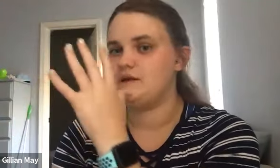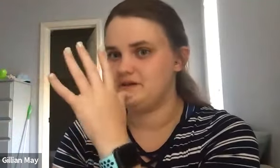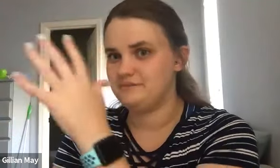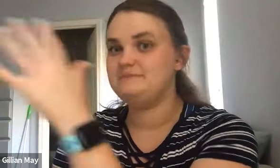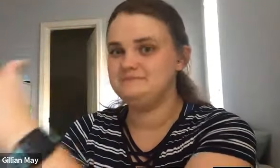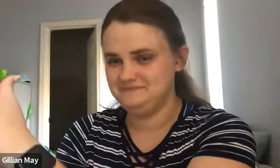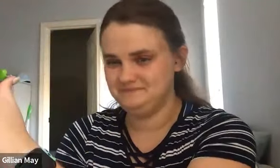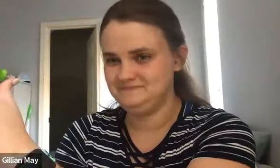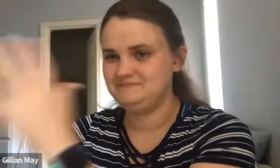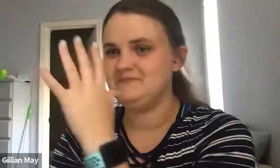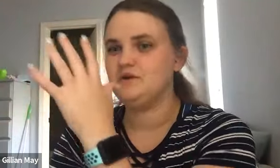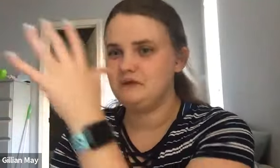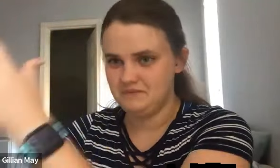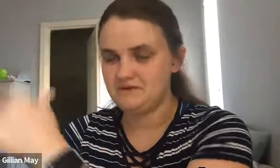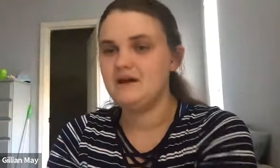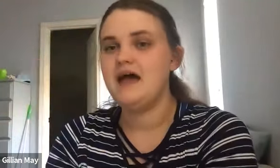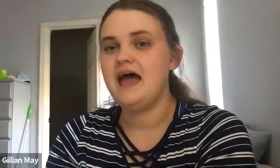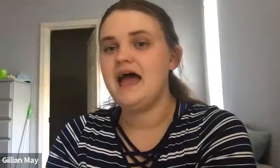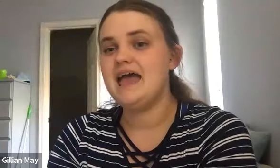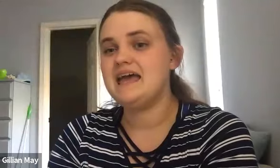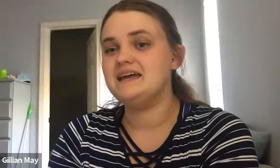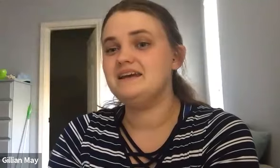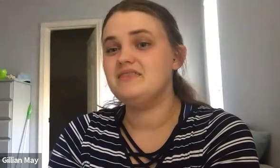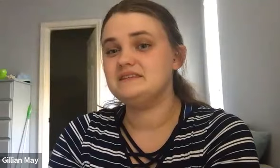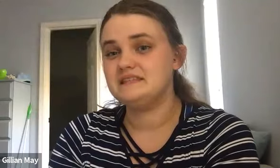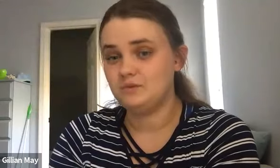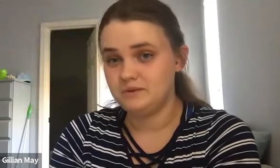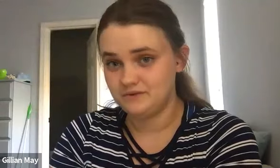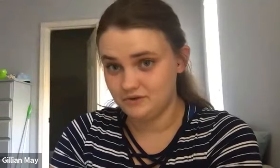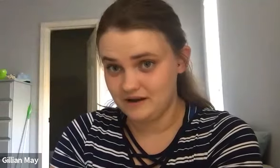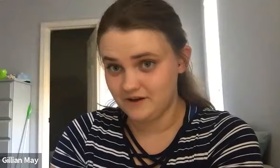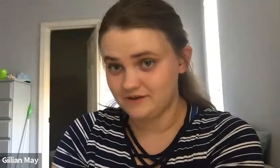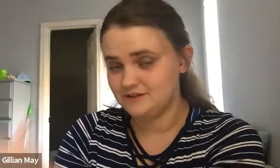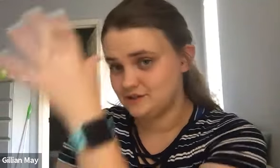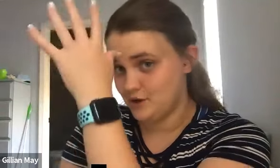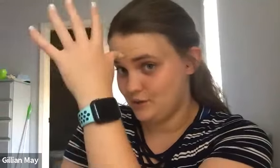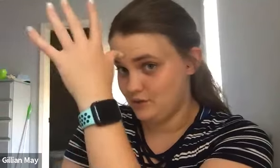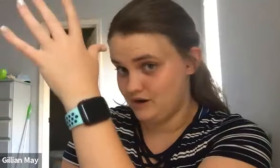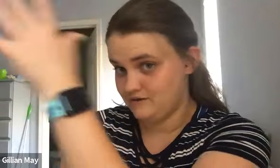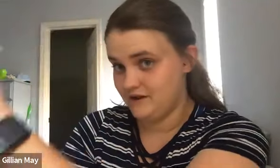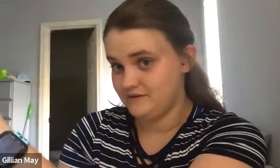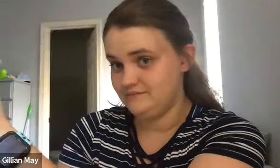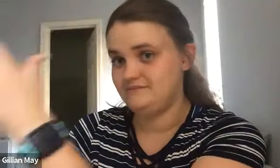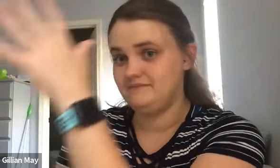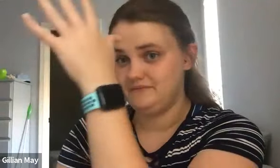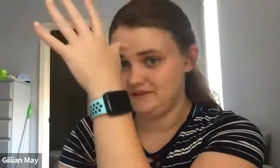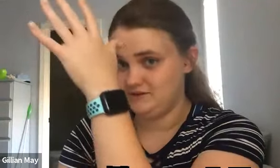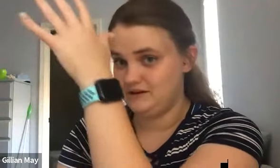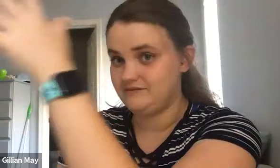grandmother, grandmother. And the same will be for grandfather. So grandfather,